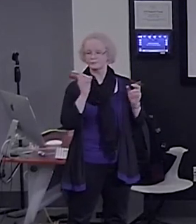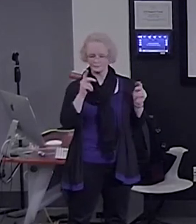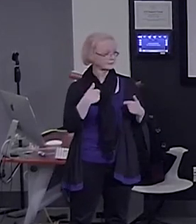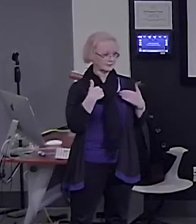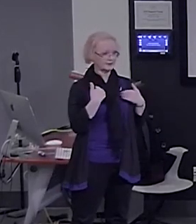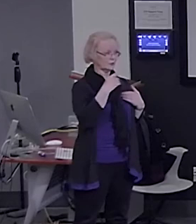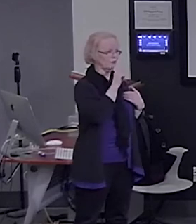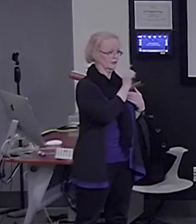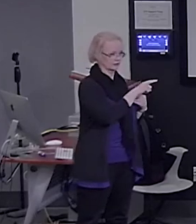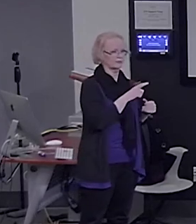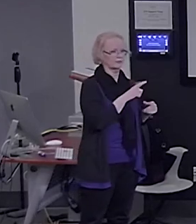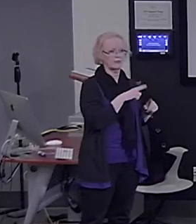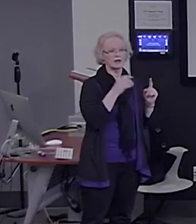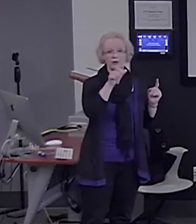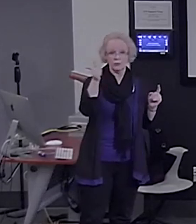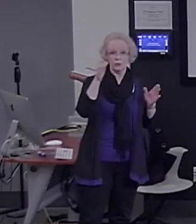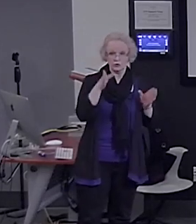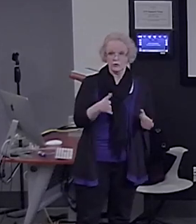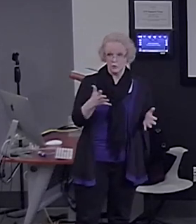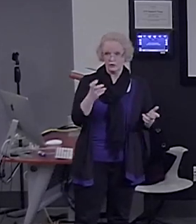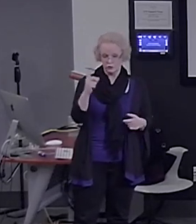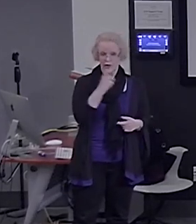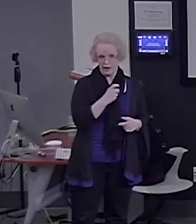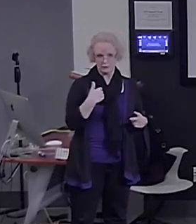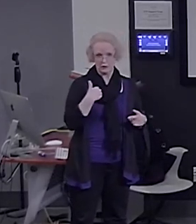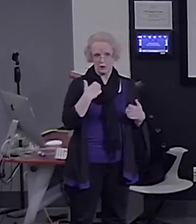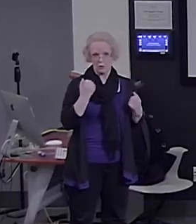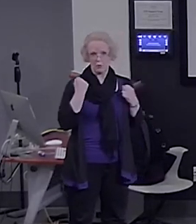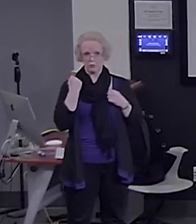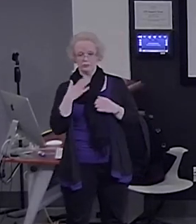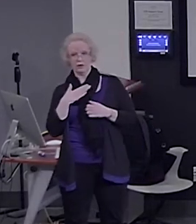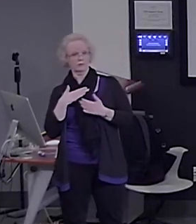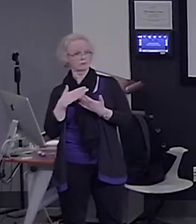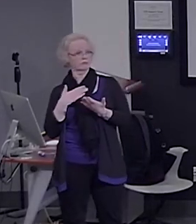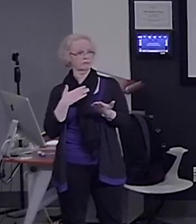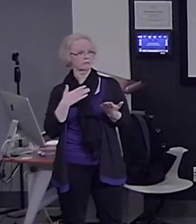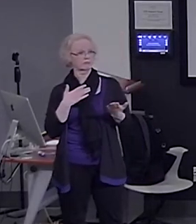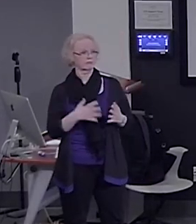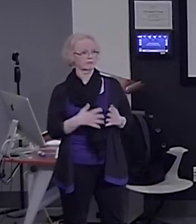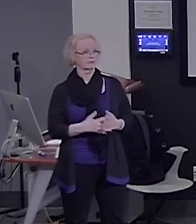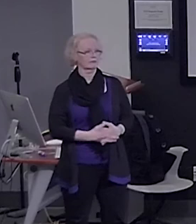i have a question but if someone else wants to ask a question i can keep mine for later